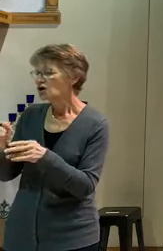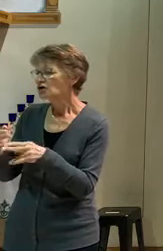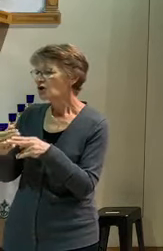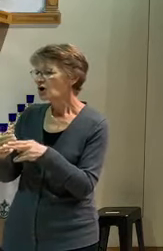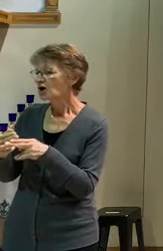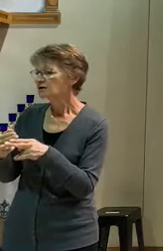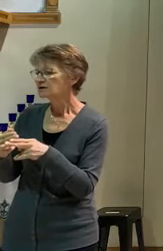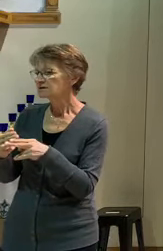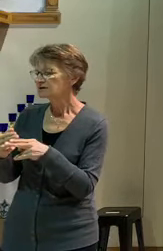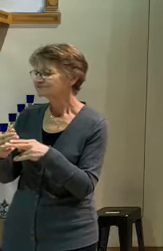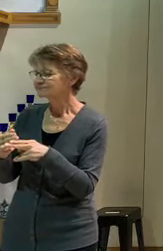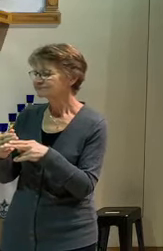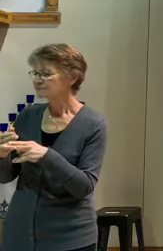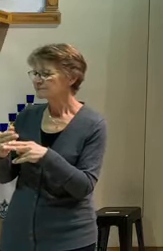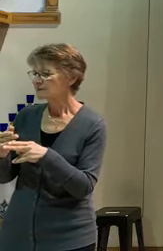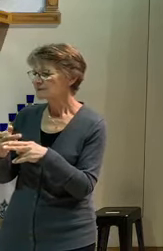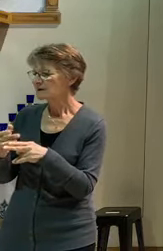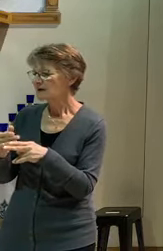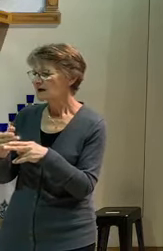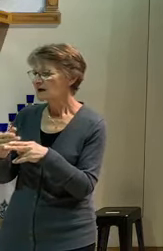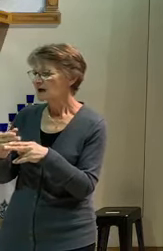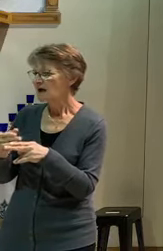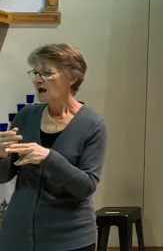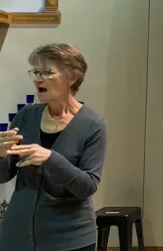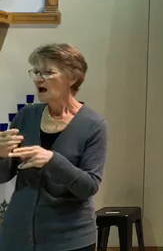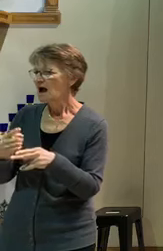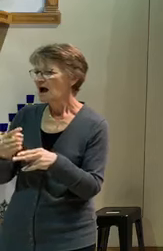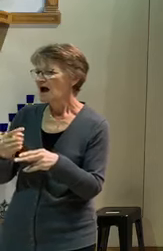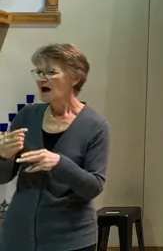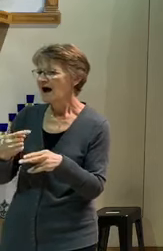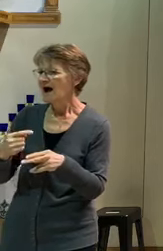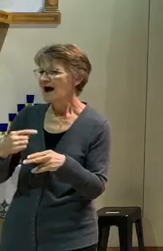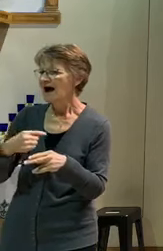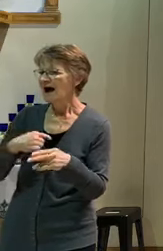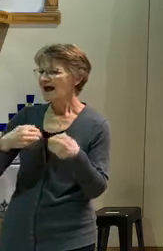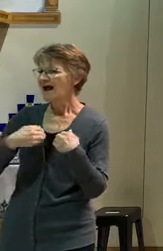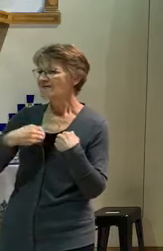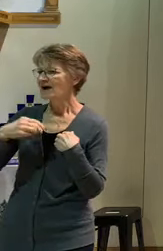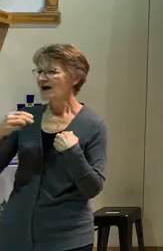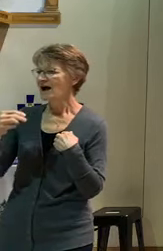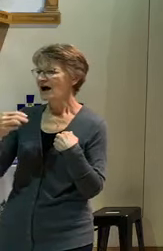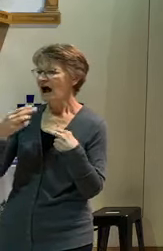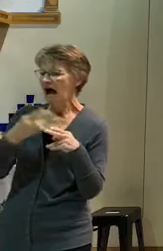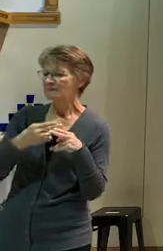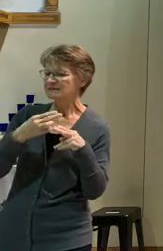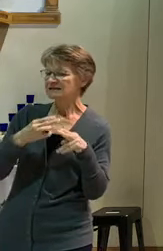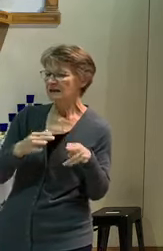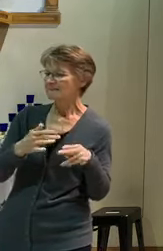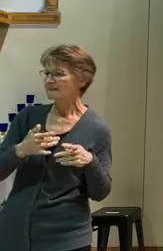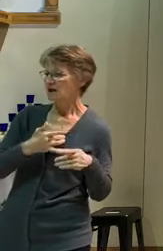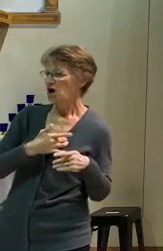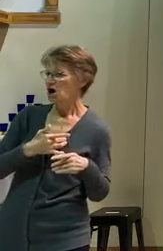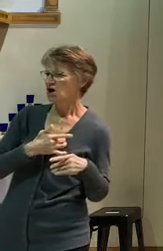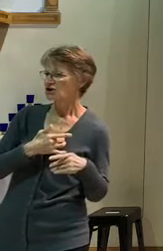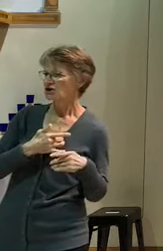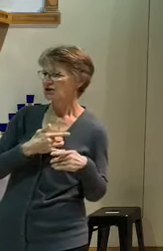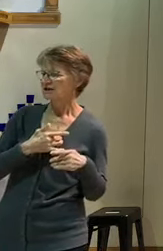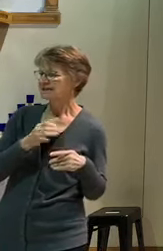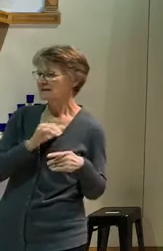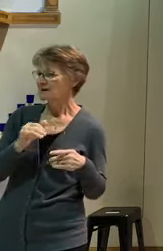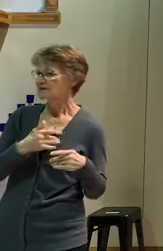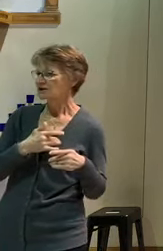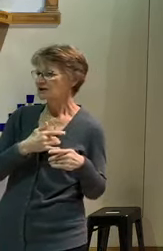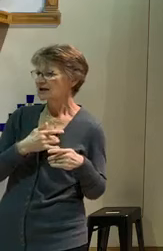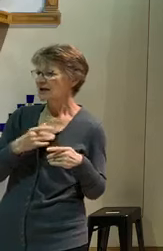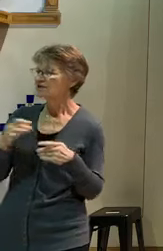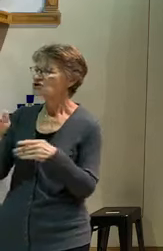Snow. And it was, "I have a Humpty Dumpty heart." And the song says, "You